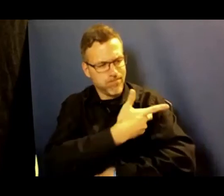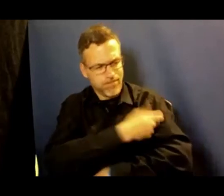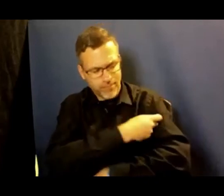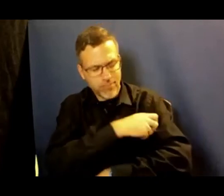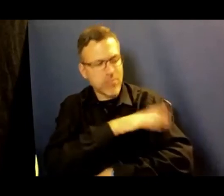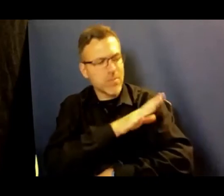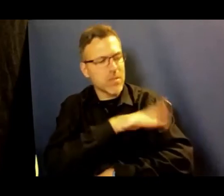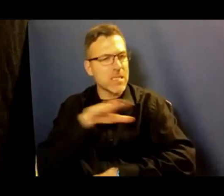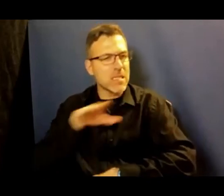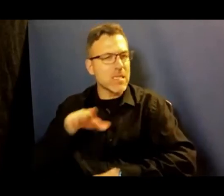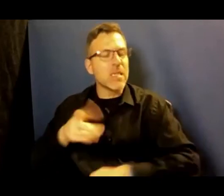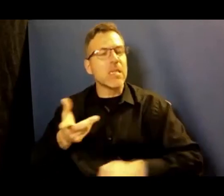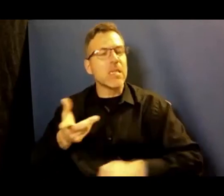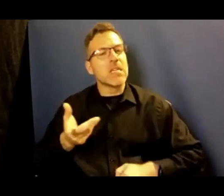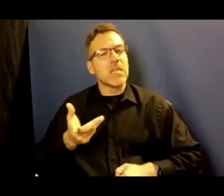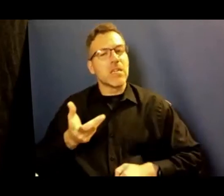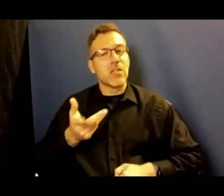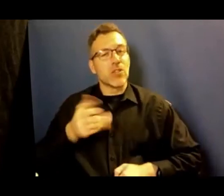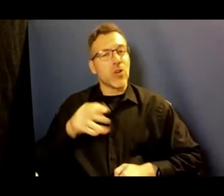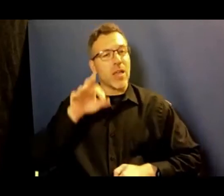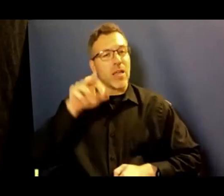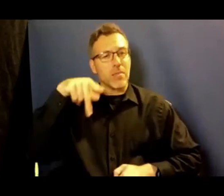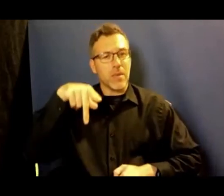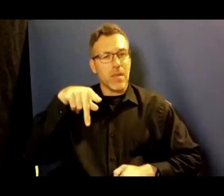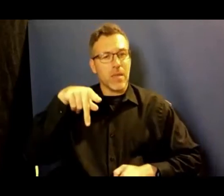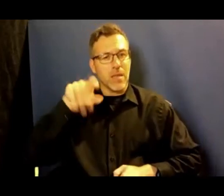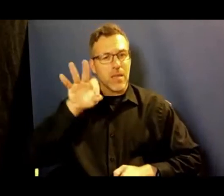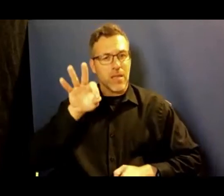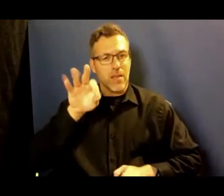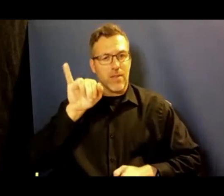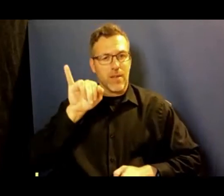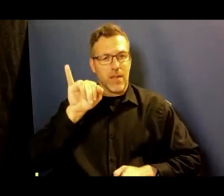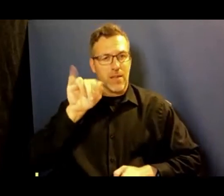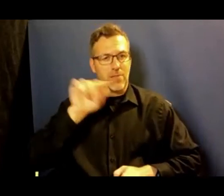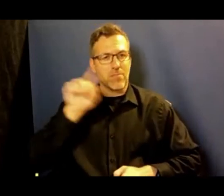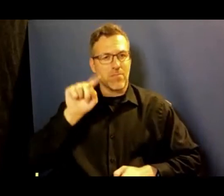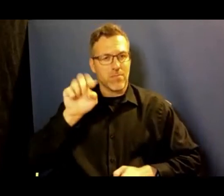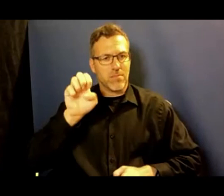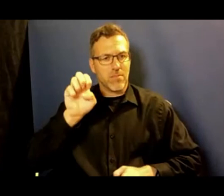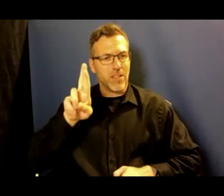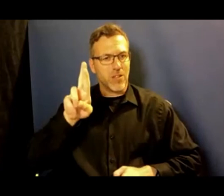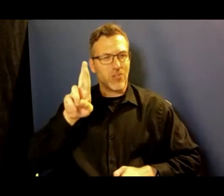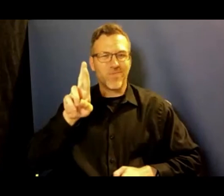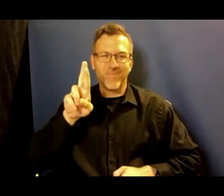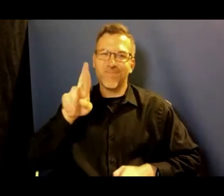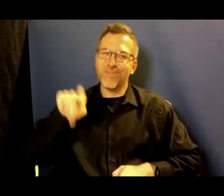of the vaccines, like the Pfizer vaccine, should have been a 3-dose vaccine.